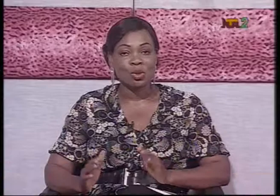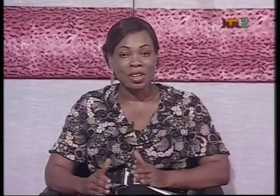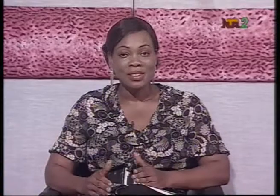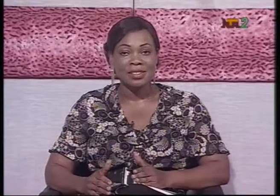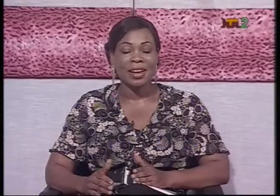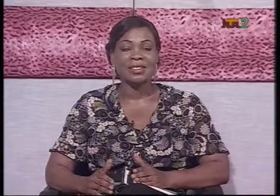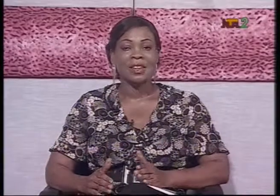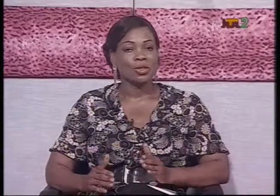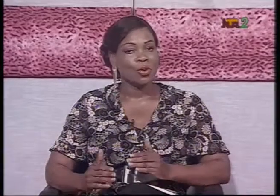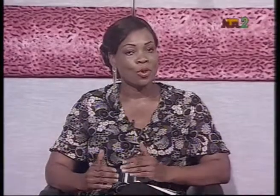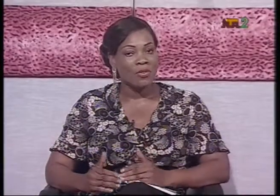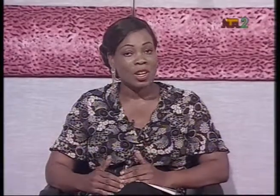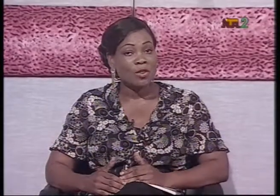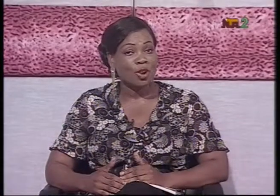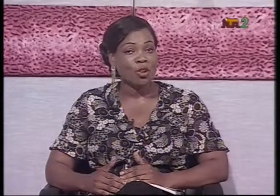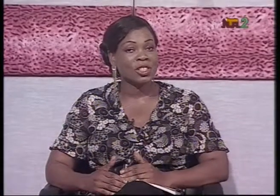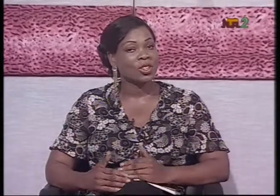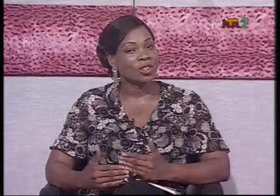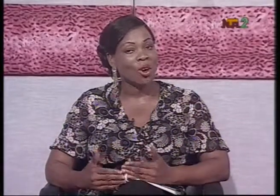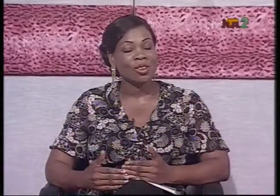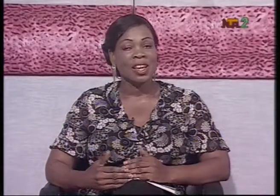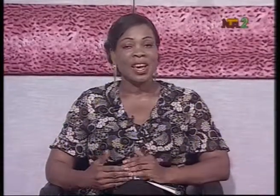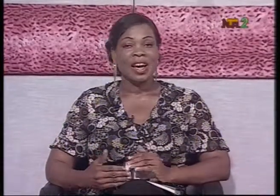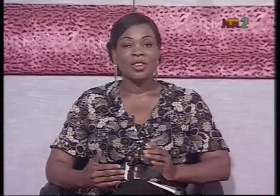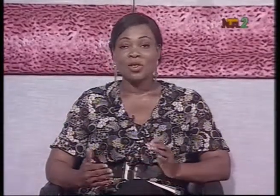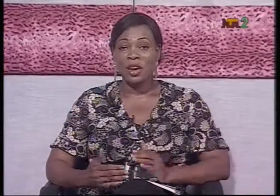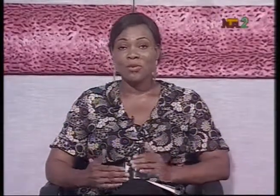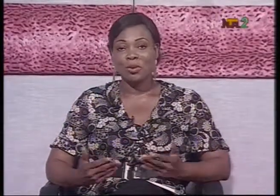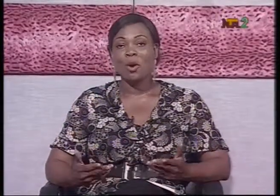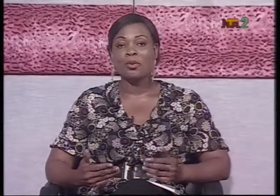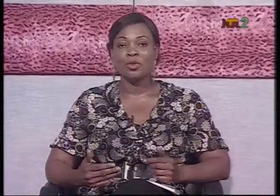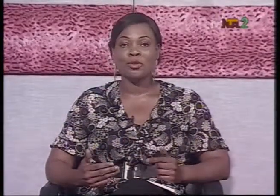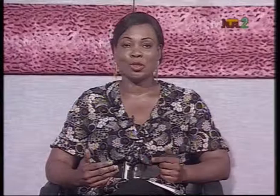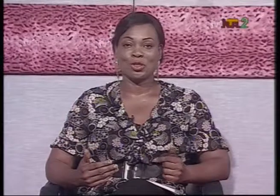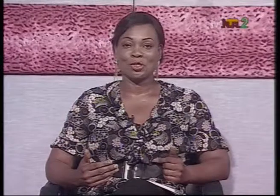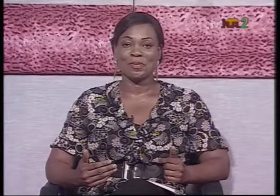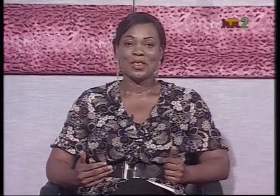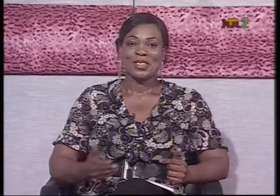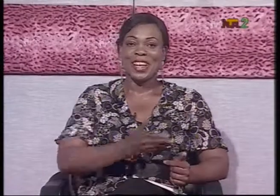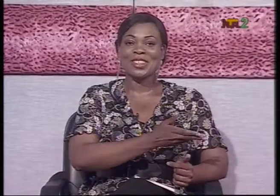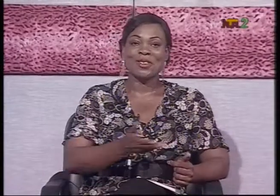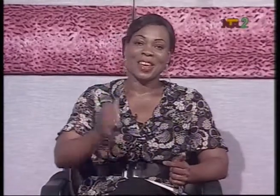the signs. So if you have any difficulty, just call, and if you get through, I'll put you through too. So let's go. A.